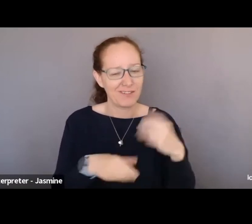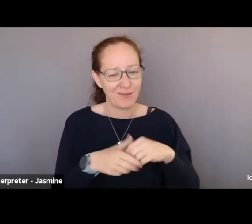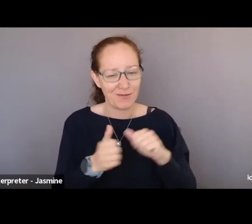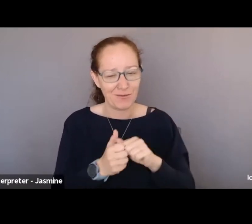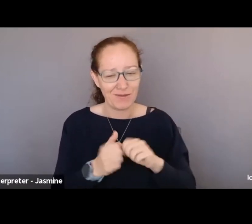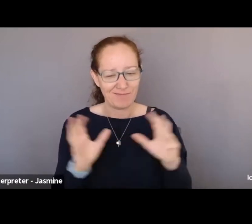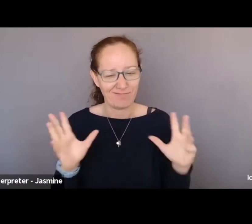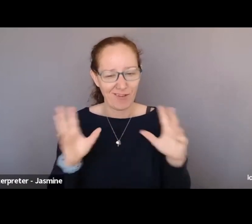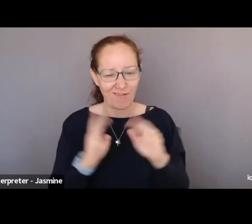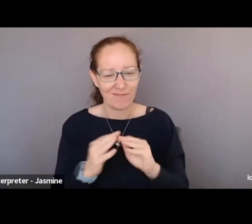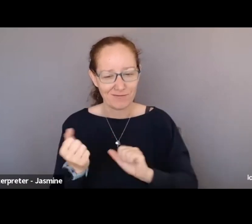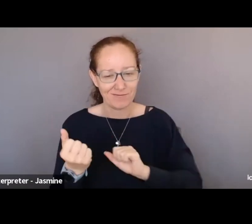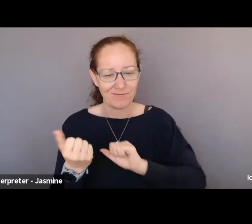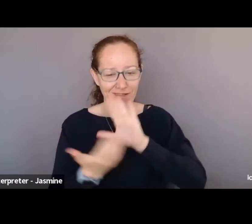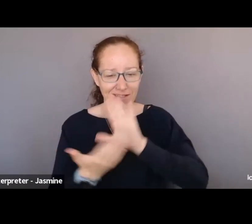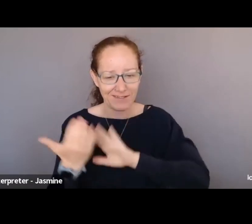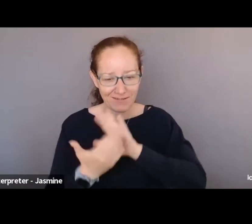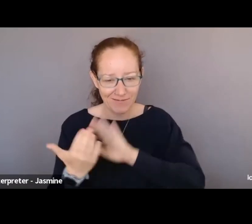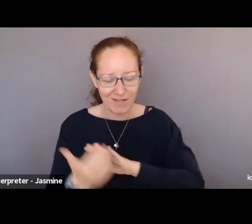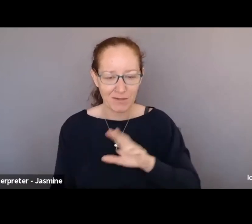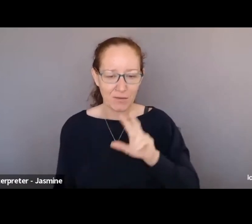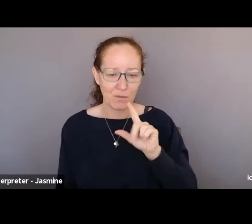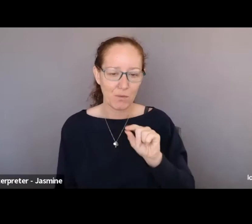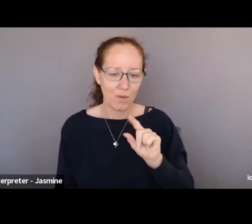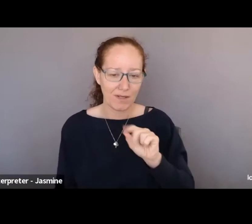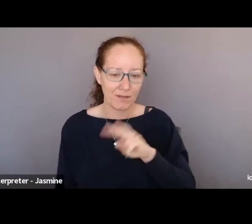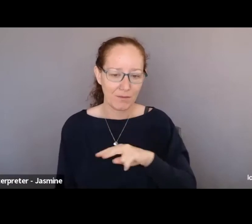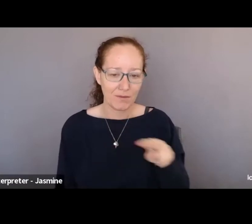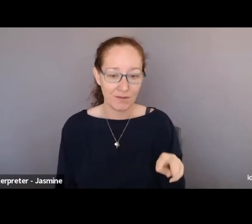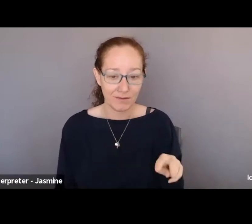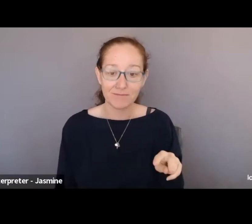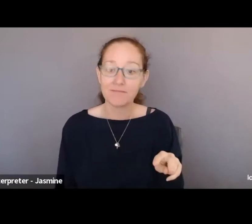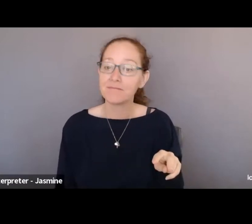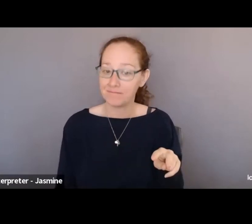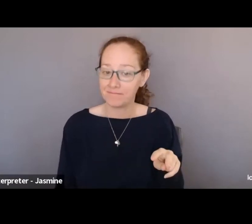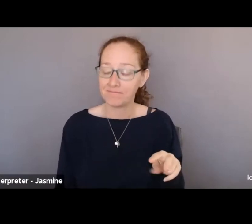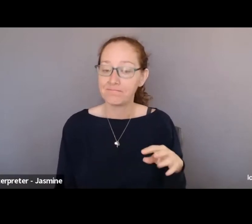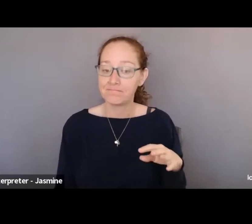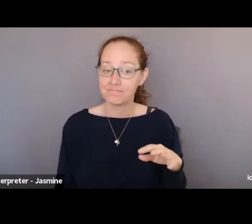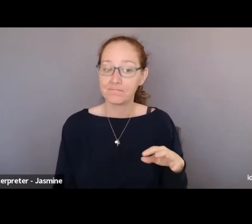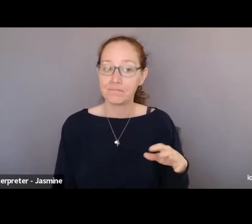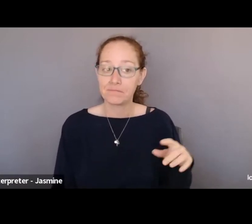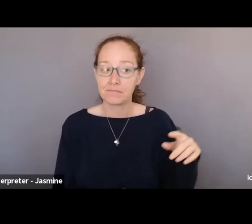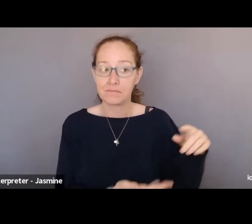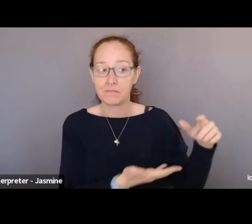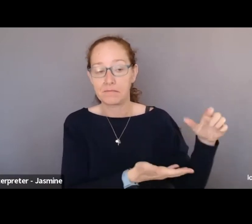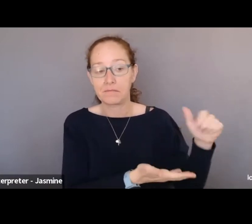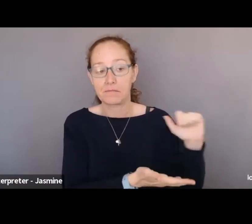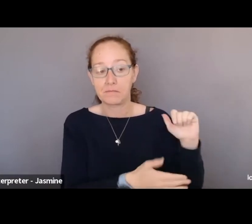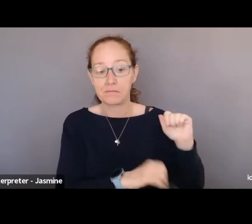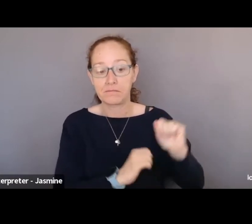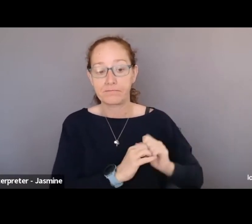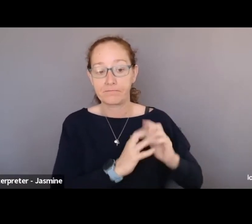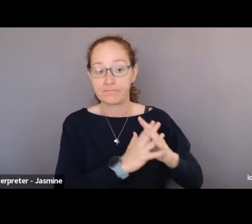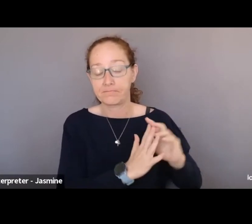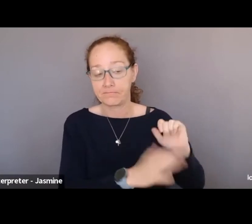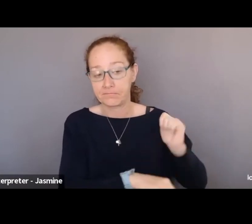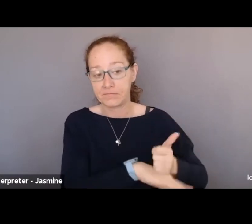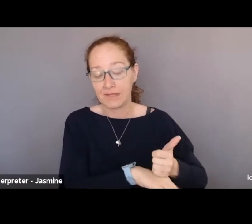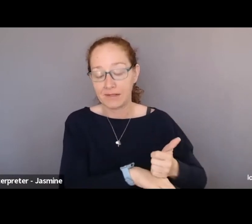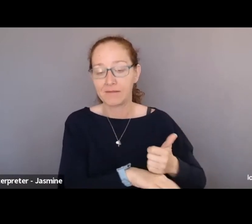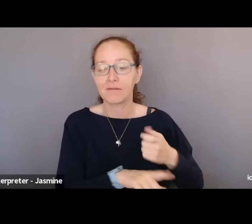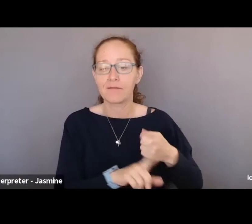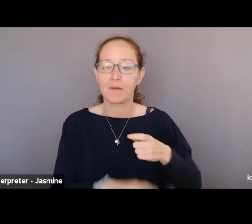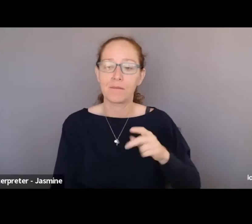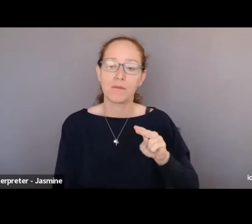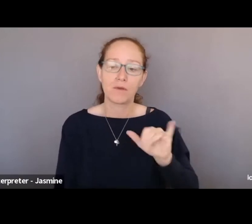FaceToFace is made possible by the New York State Council on the Arts, with the support of the Office of the